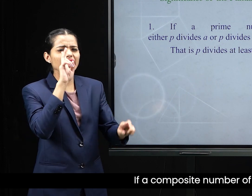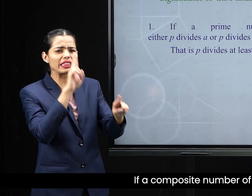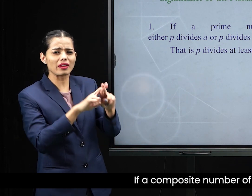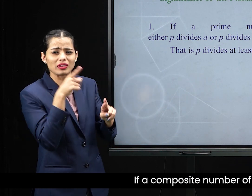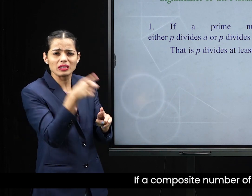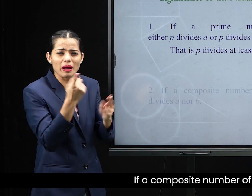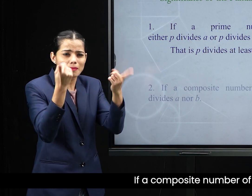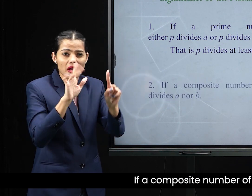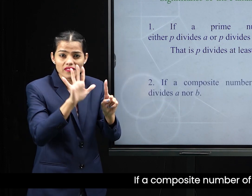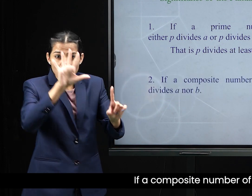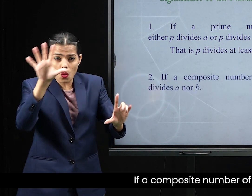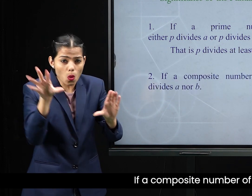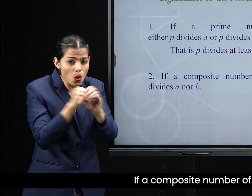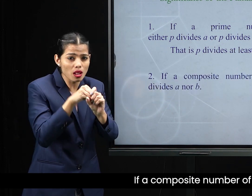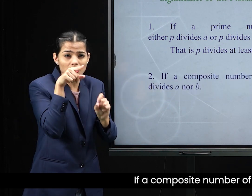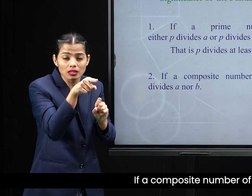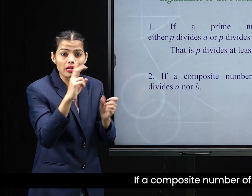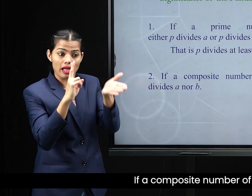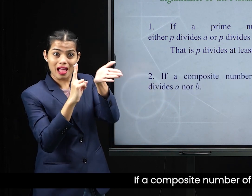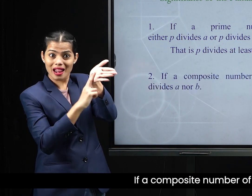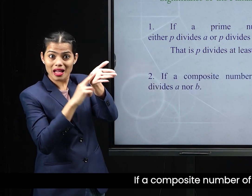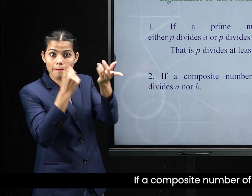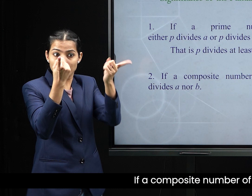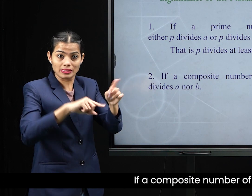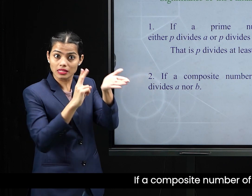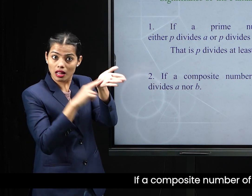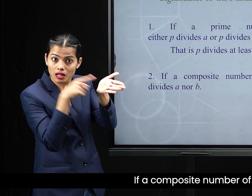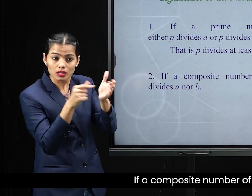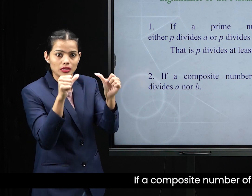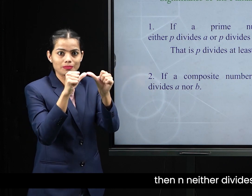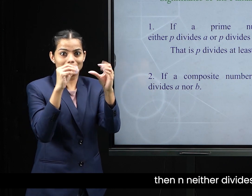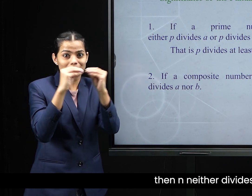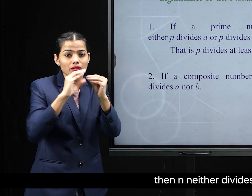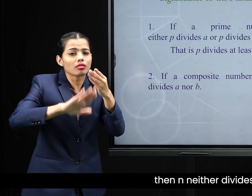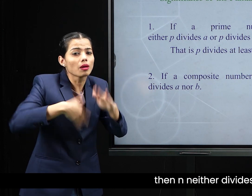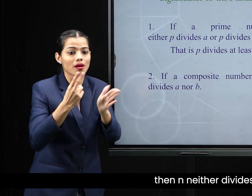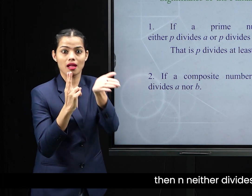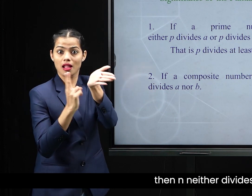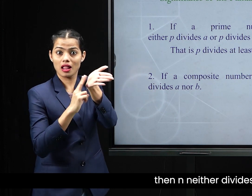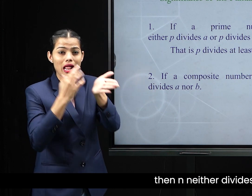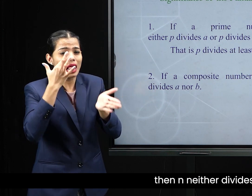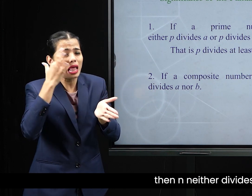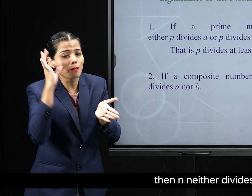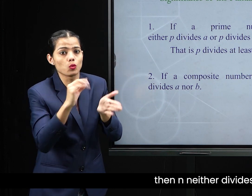If a composite number of n divides AB, then n neither divides A nor